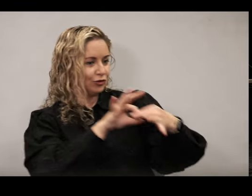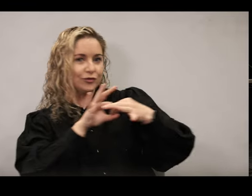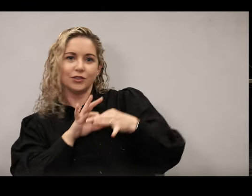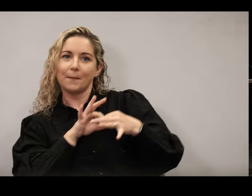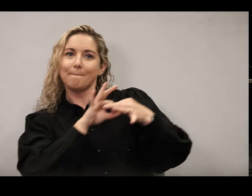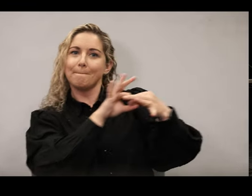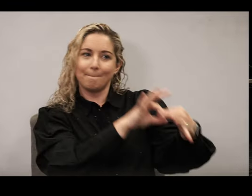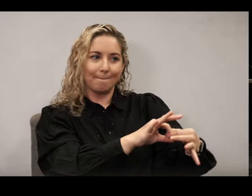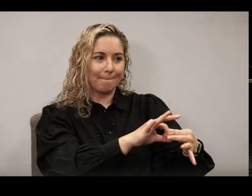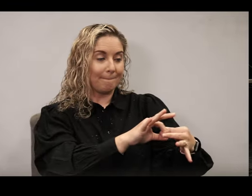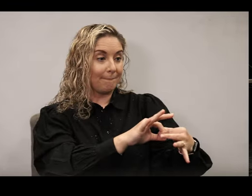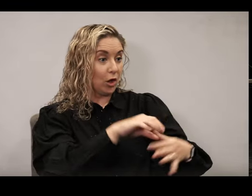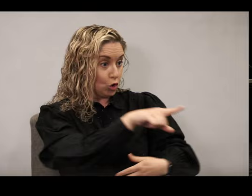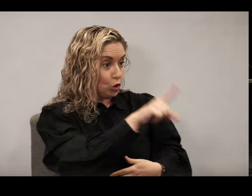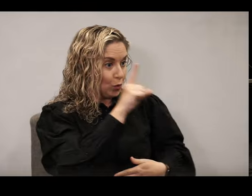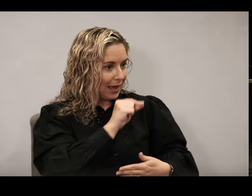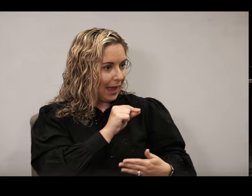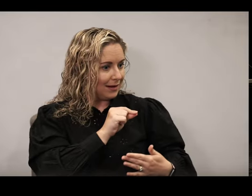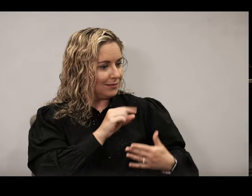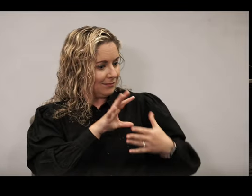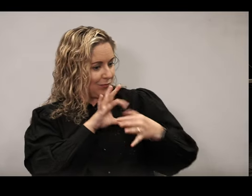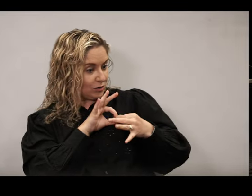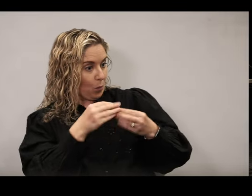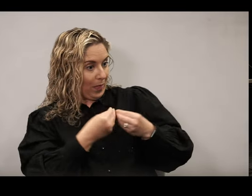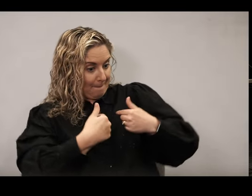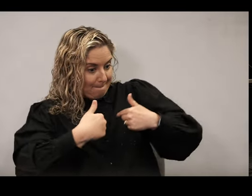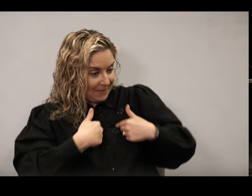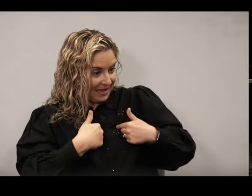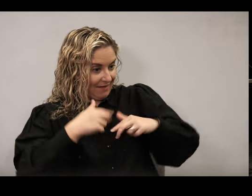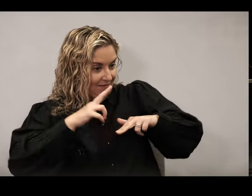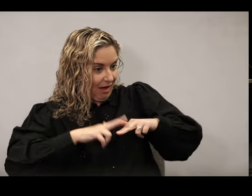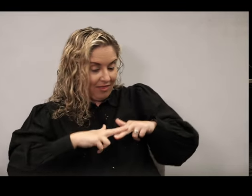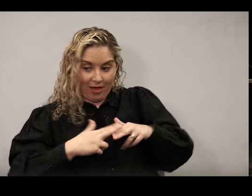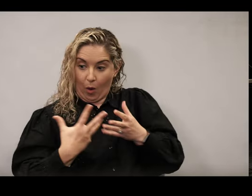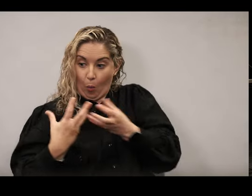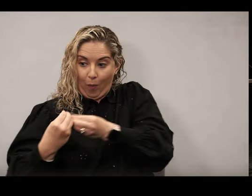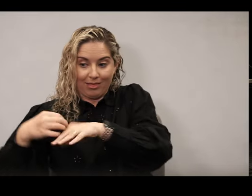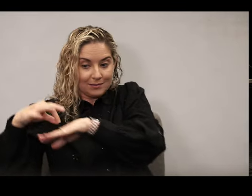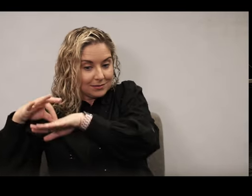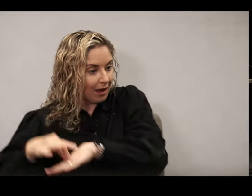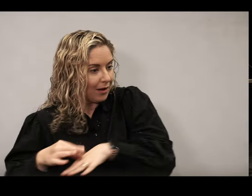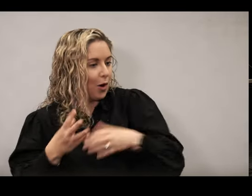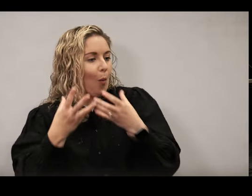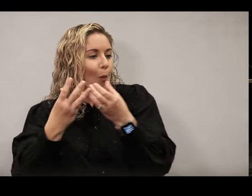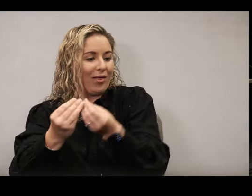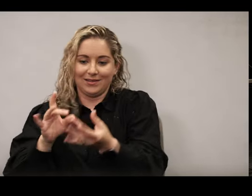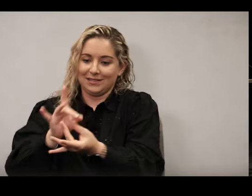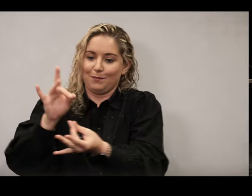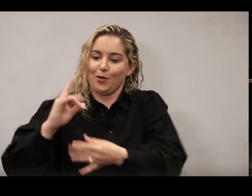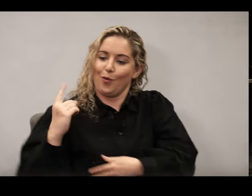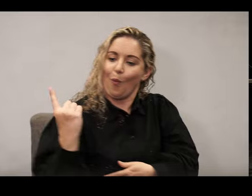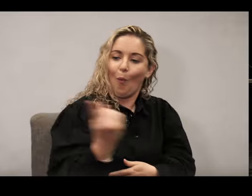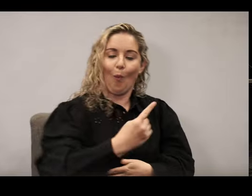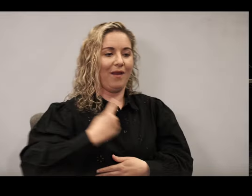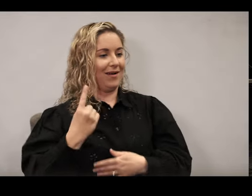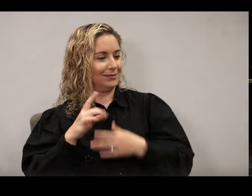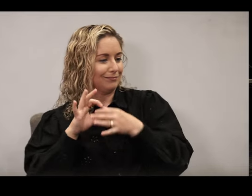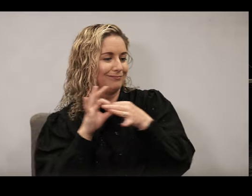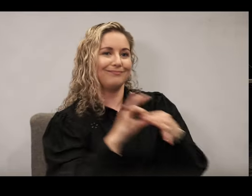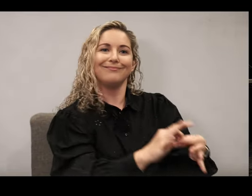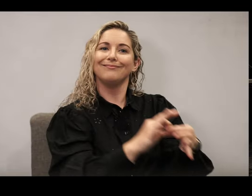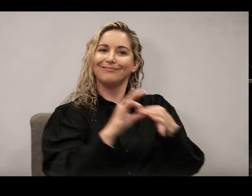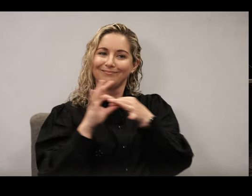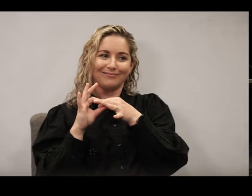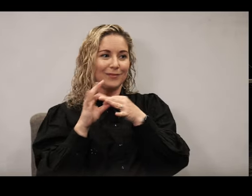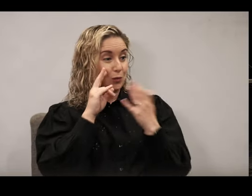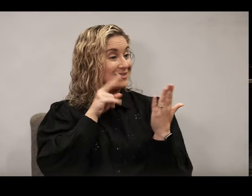relationship with each other. And as Genesis unfolds and the rest of the Bible, we see that is exactly what we were made for. Loving relationship with